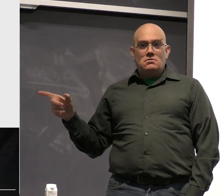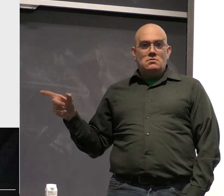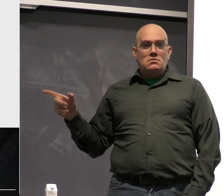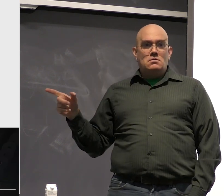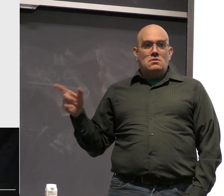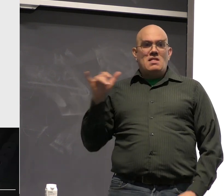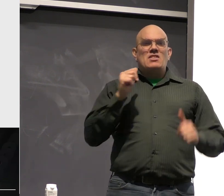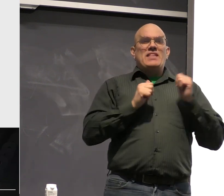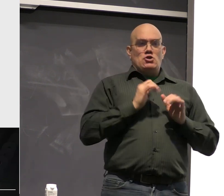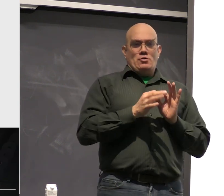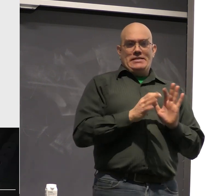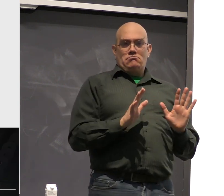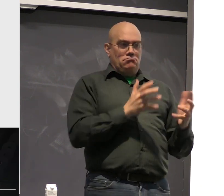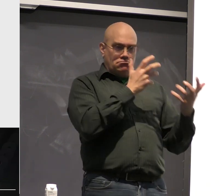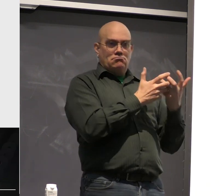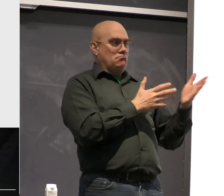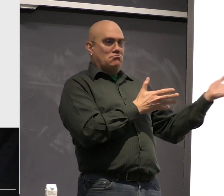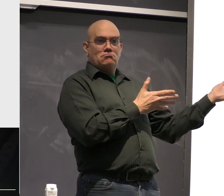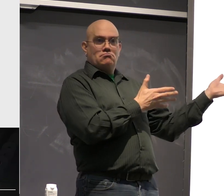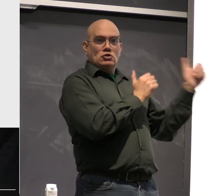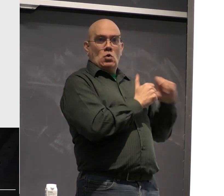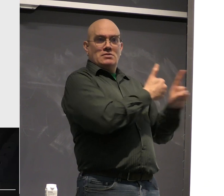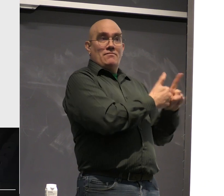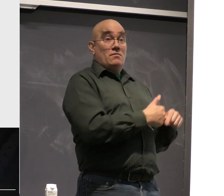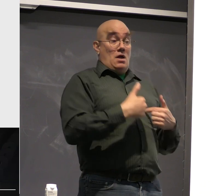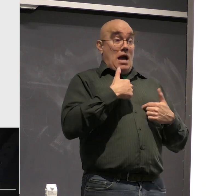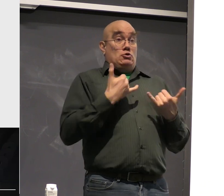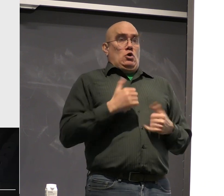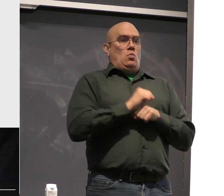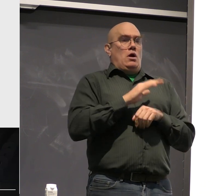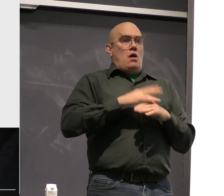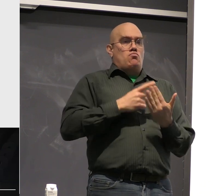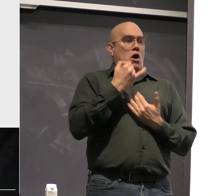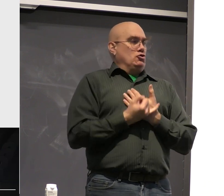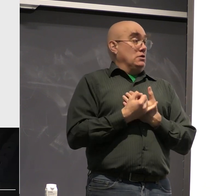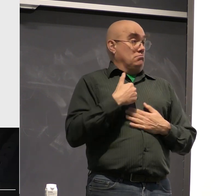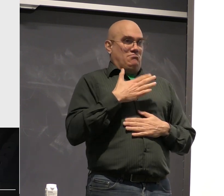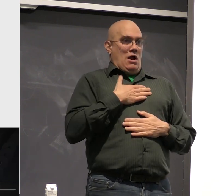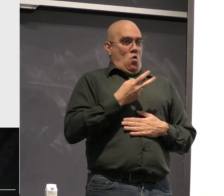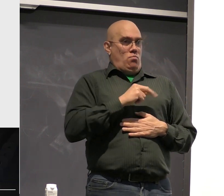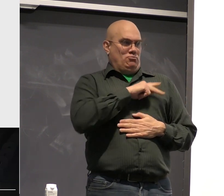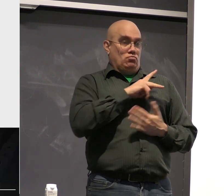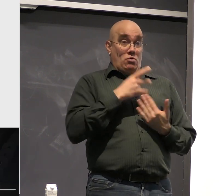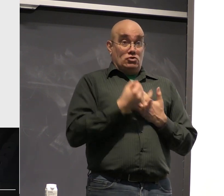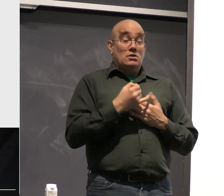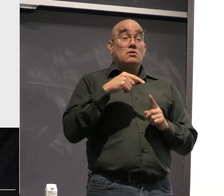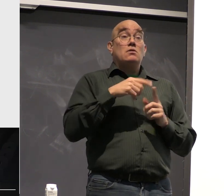that. That's theatrical interpreting, you match the show. But I'm currently working on a project, which is my own personal